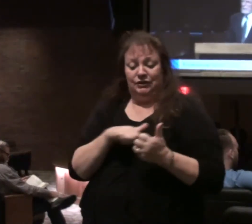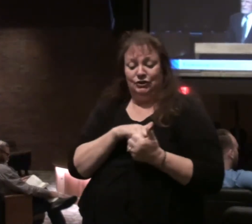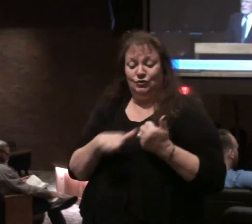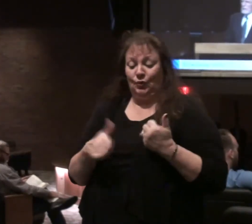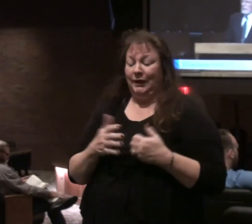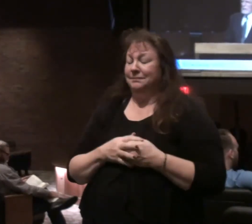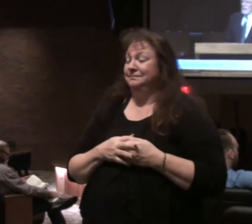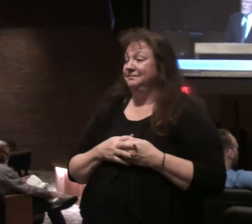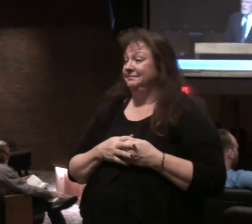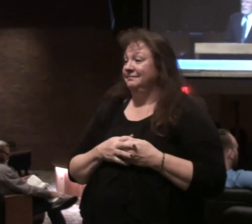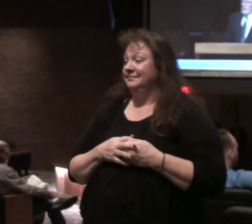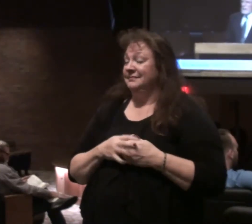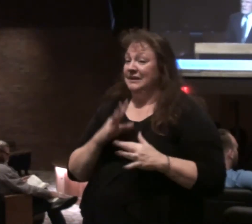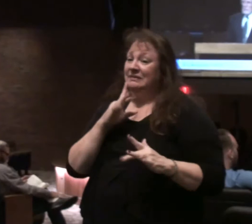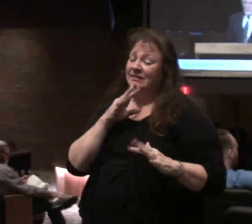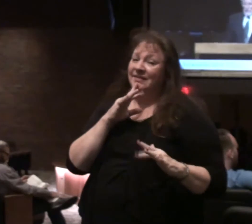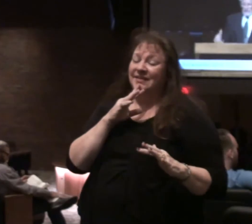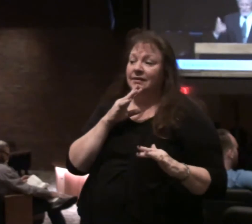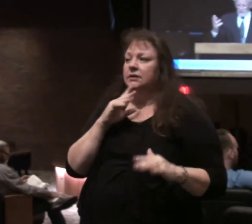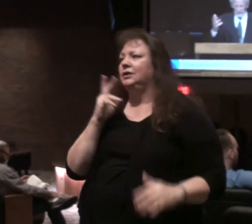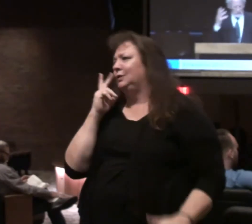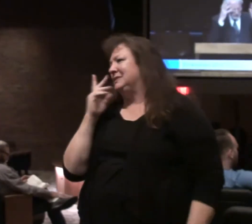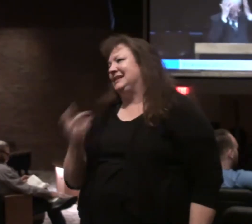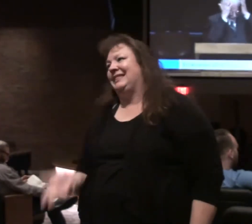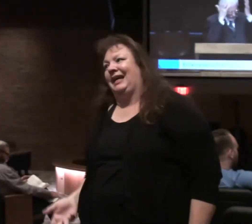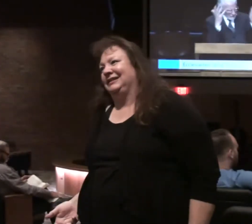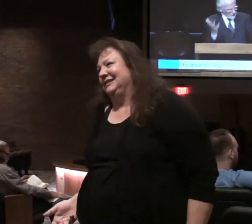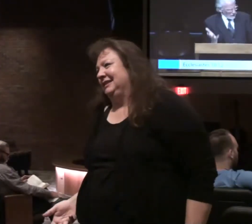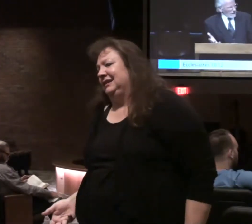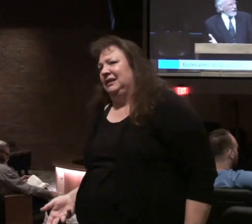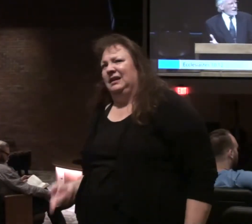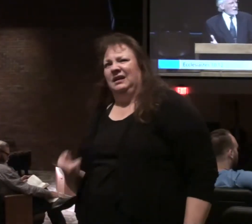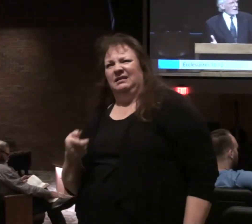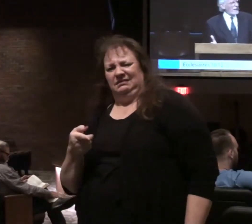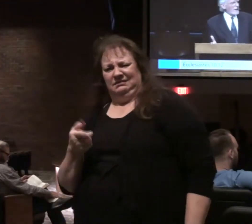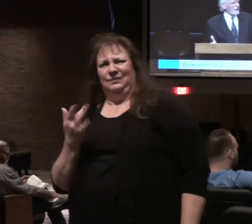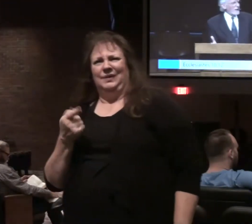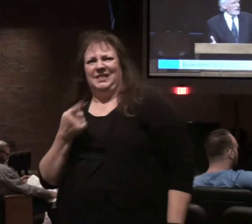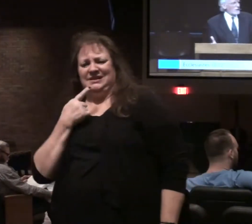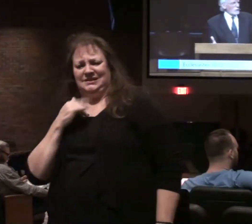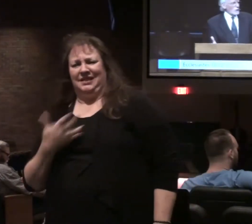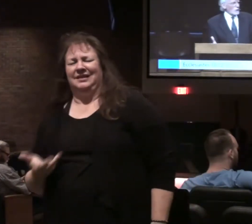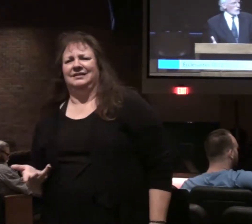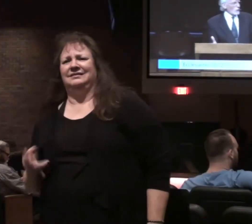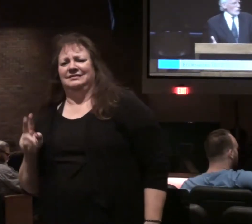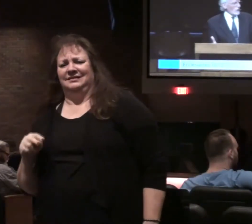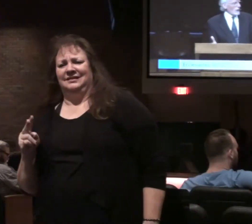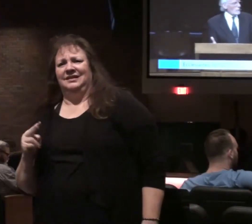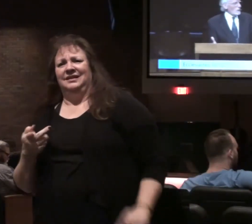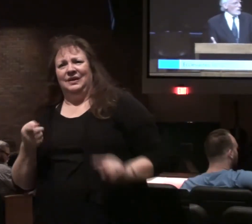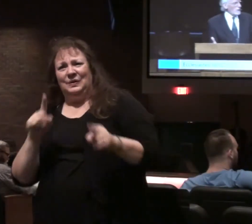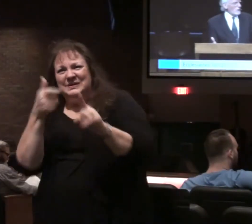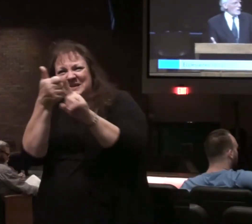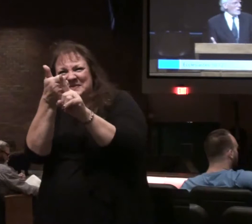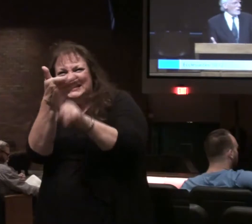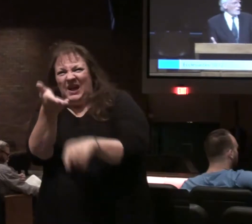self-destructive. We see that and say, why would they say that? It's only going to hurt